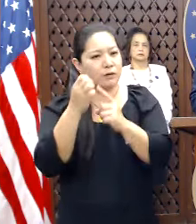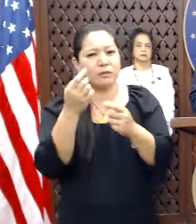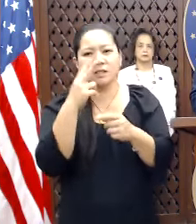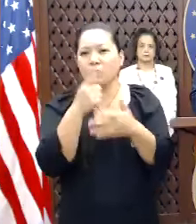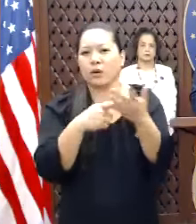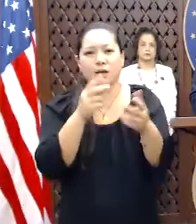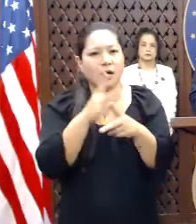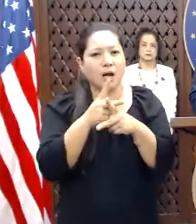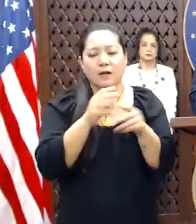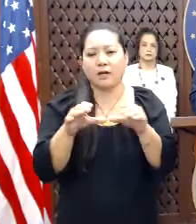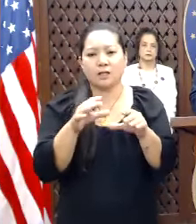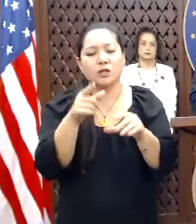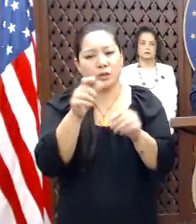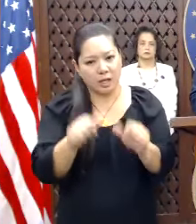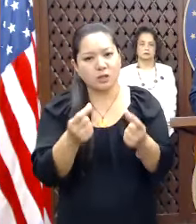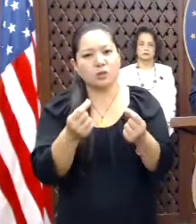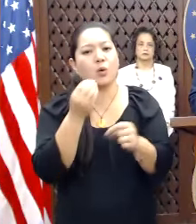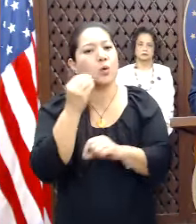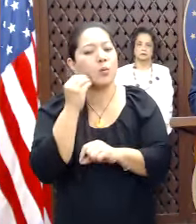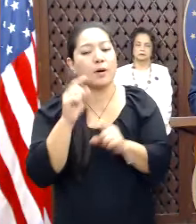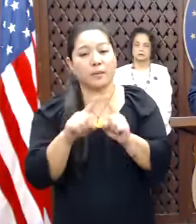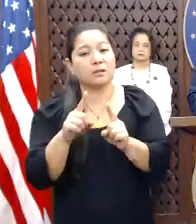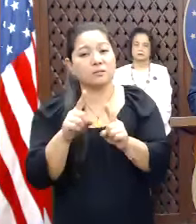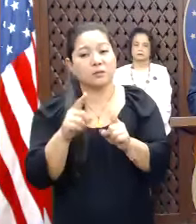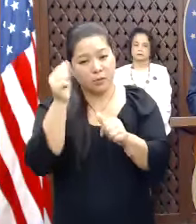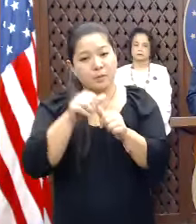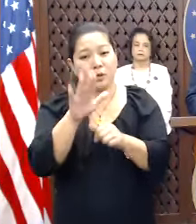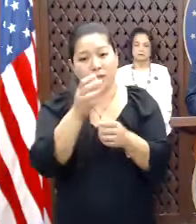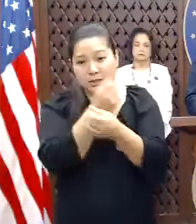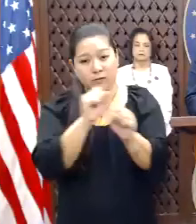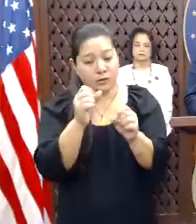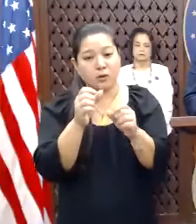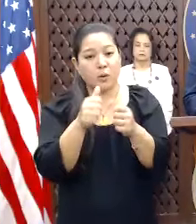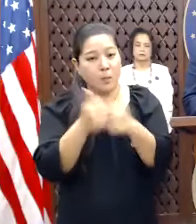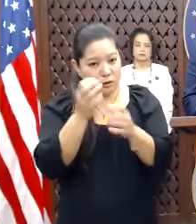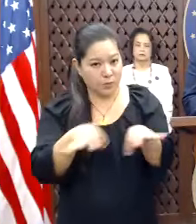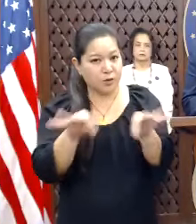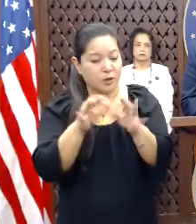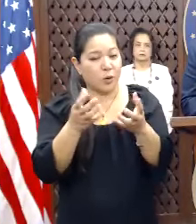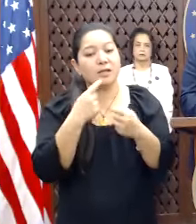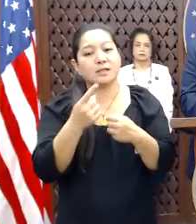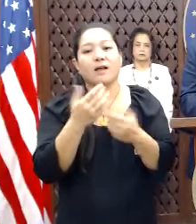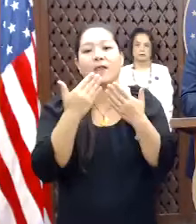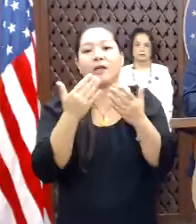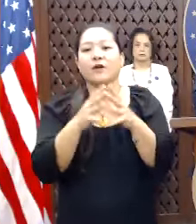activities you can do in your home, but please be mindful of your safety. That's the most important thing that we want to mention. So thank you